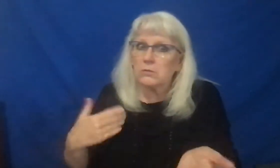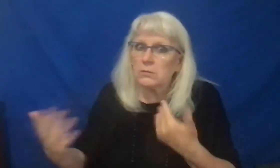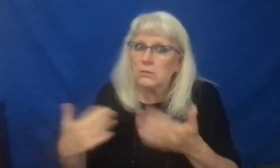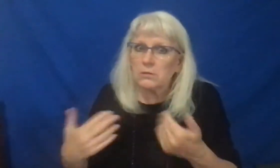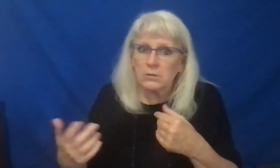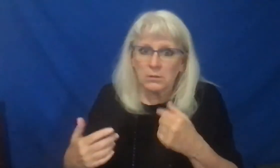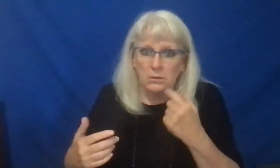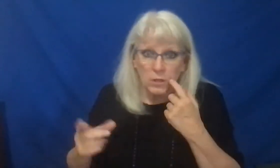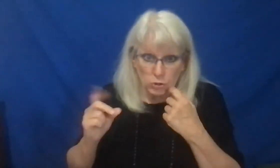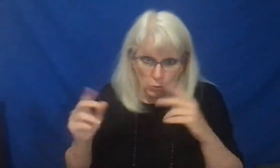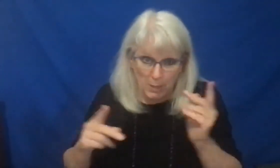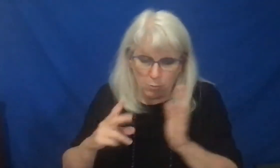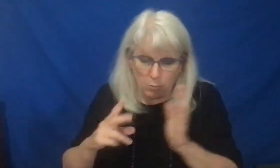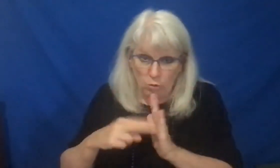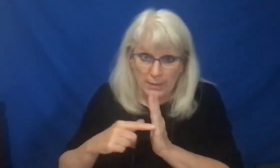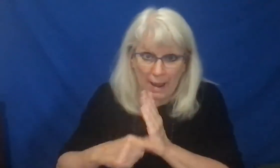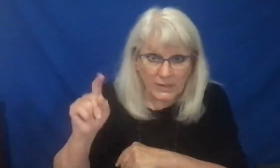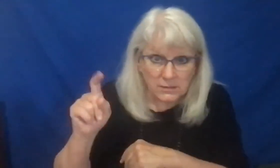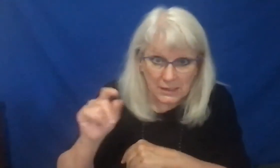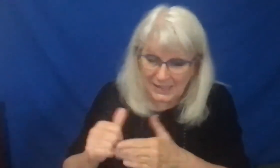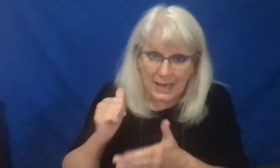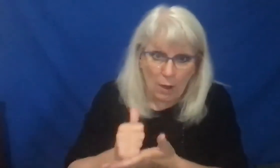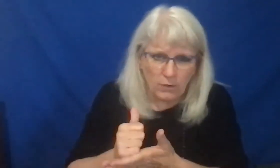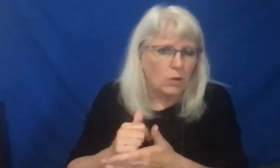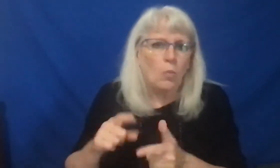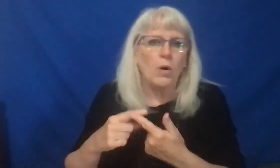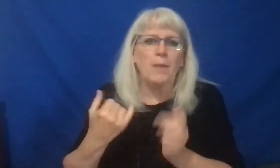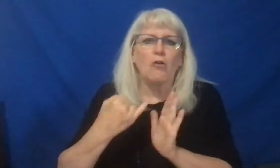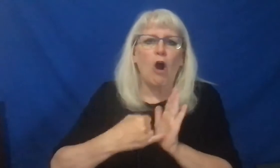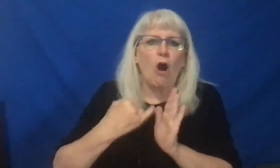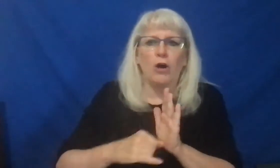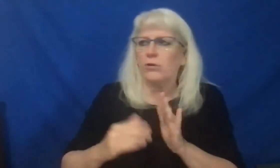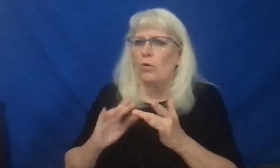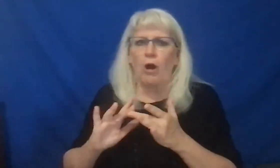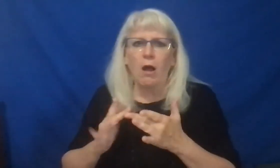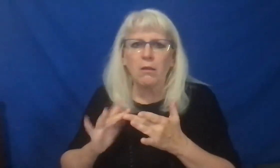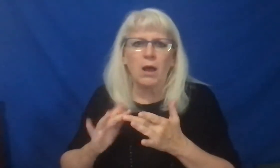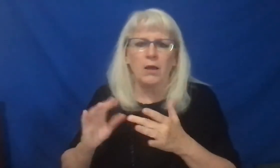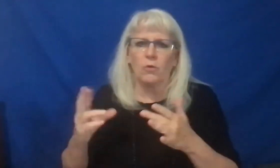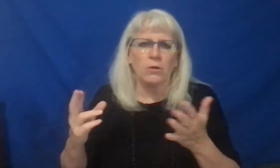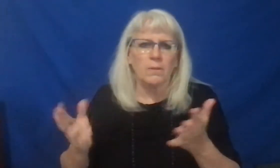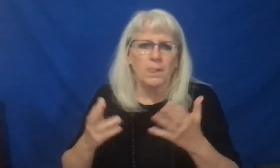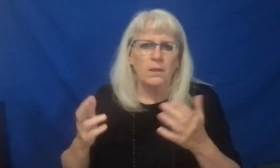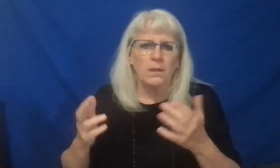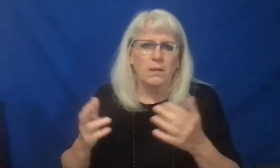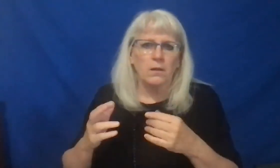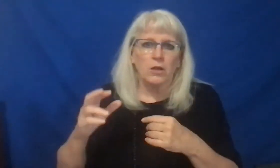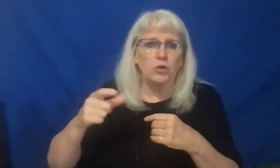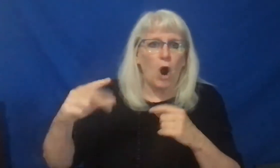pamphlets? Is this helpful? What about art? What about online? What about, like, and just, QR codes, and having these big